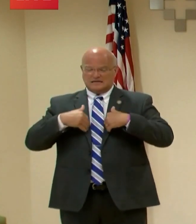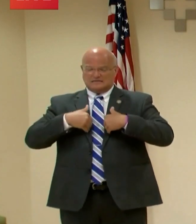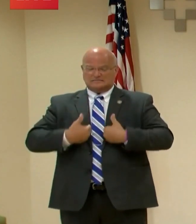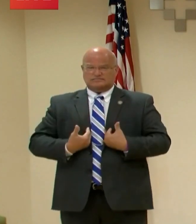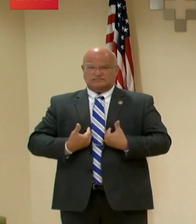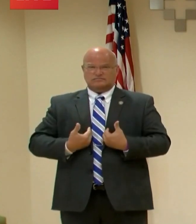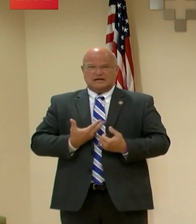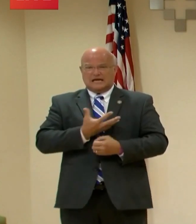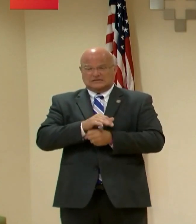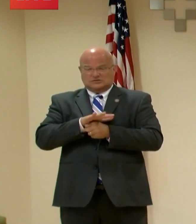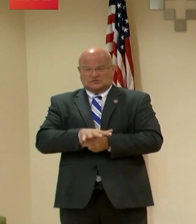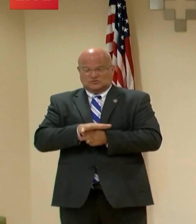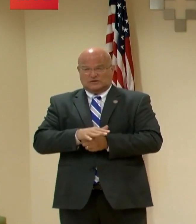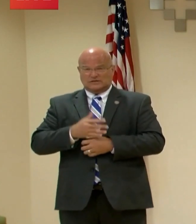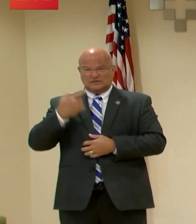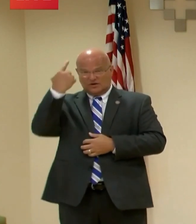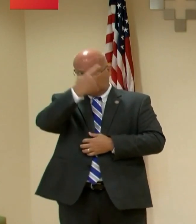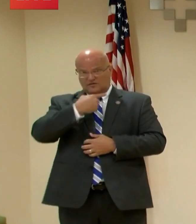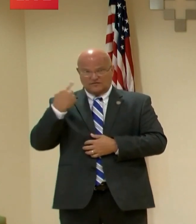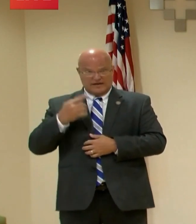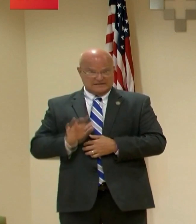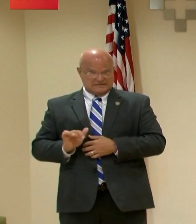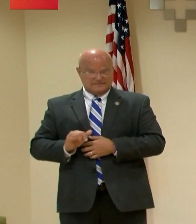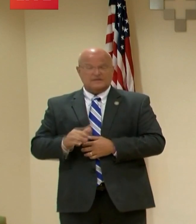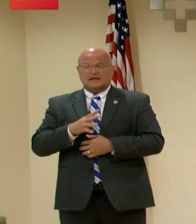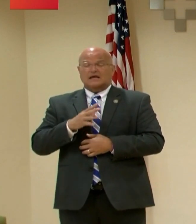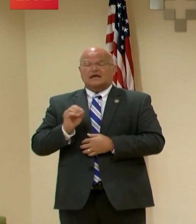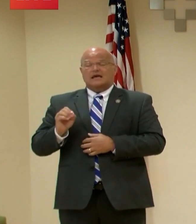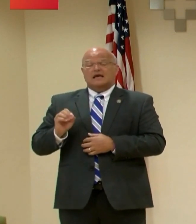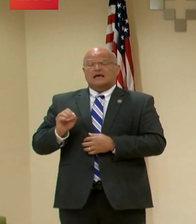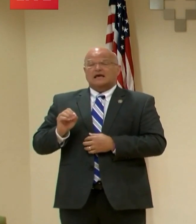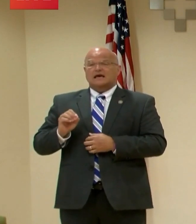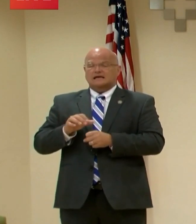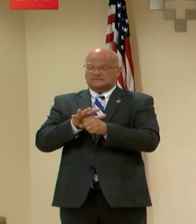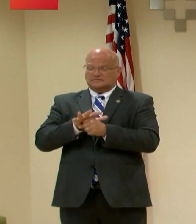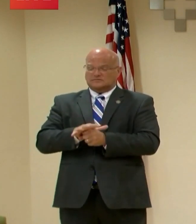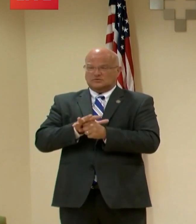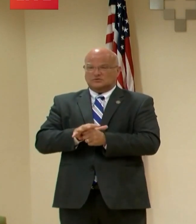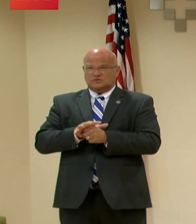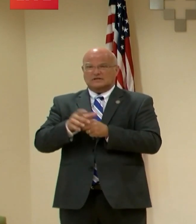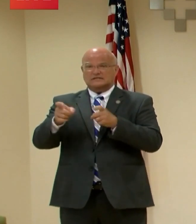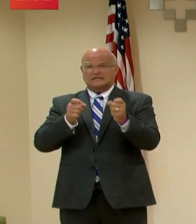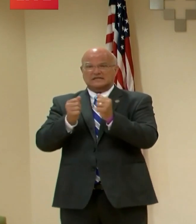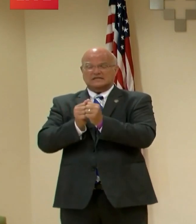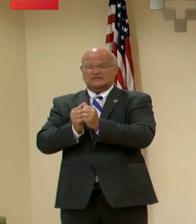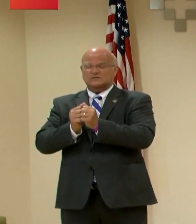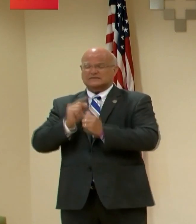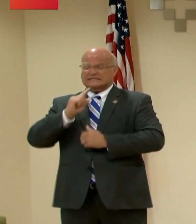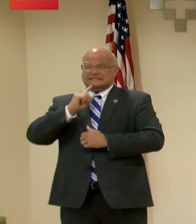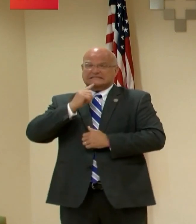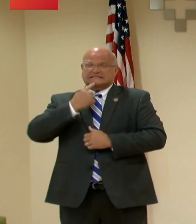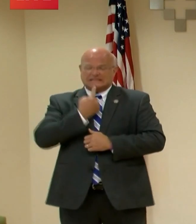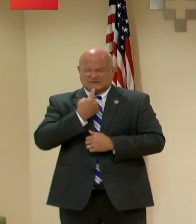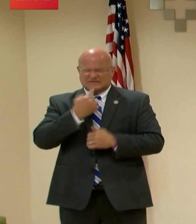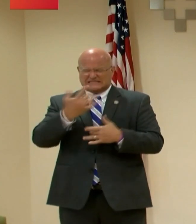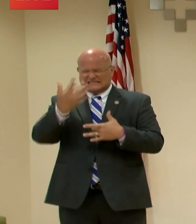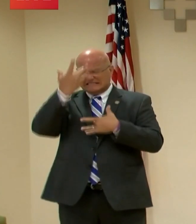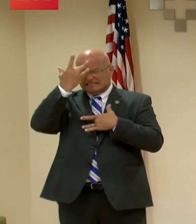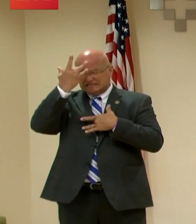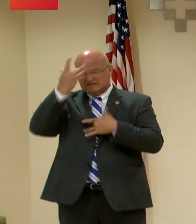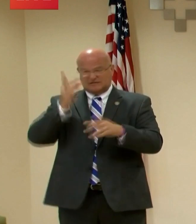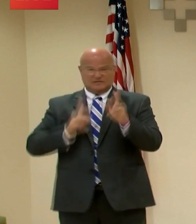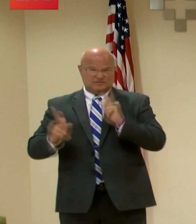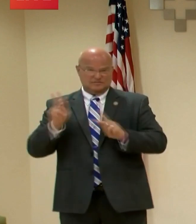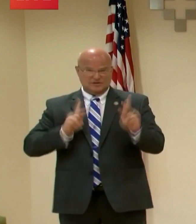and stress on their face. And it just, the stress of dealing with very seriously ill